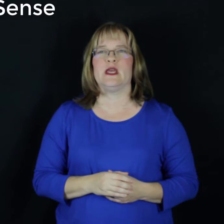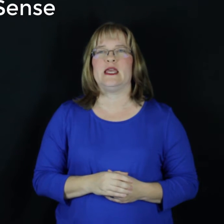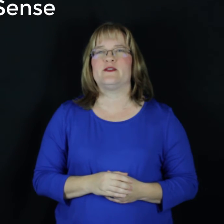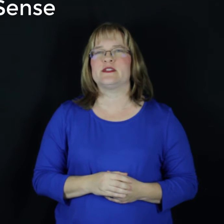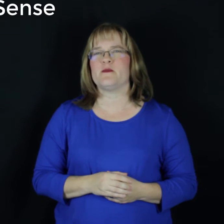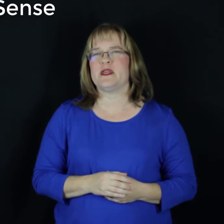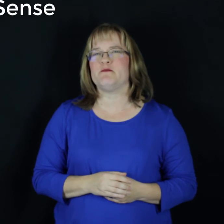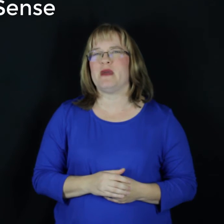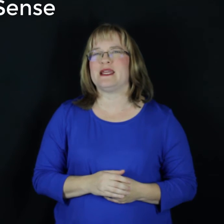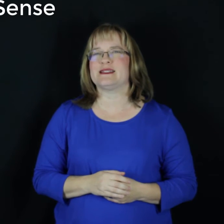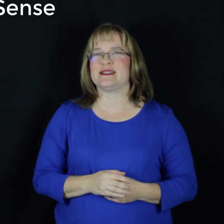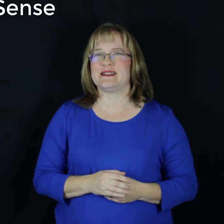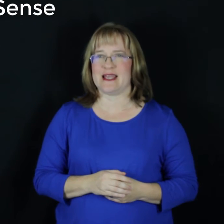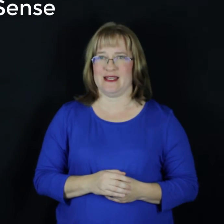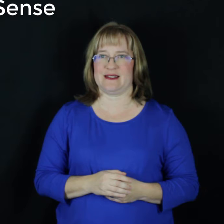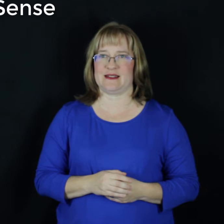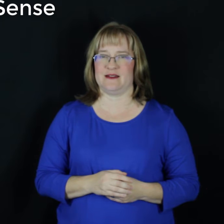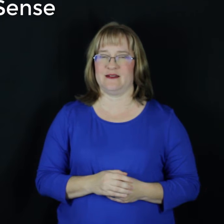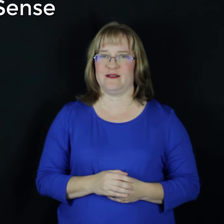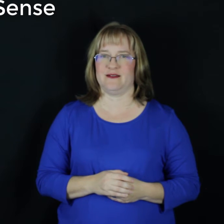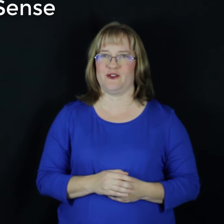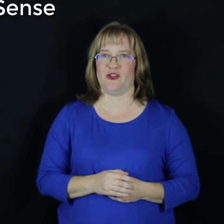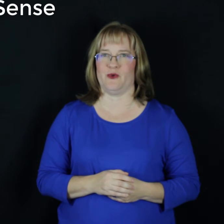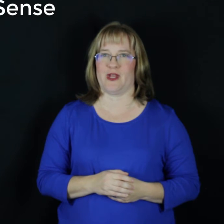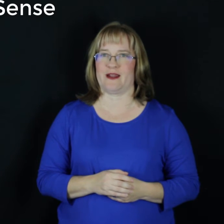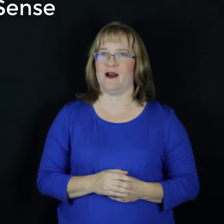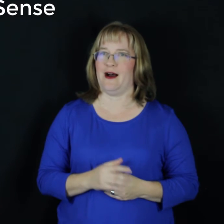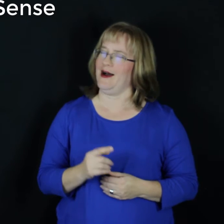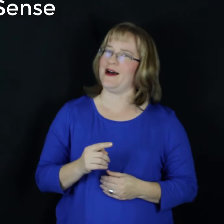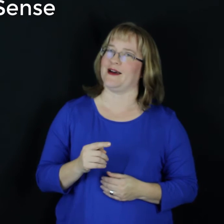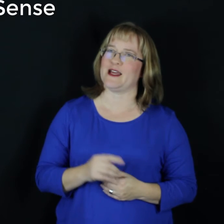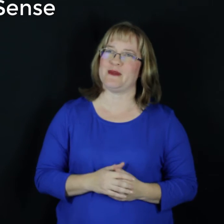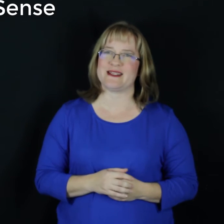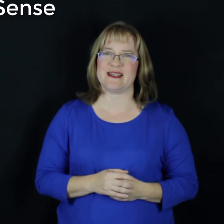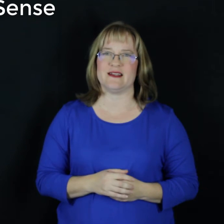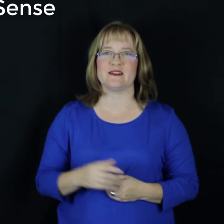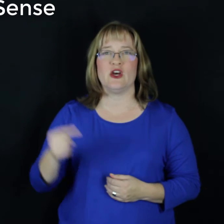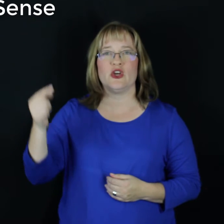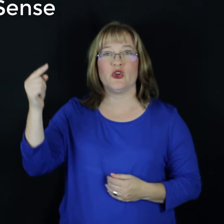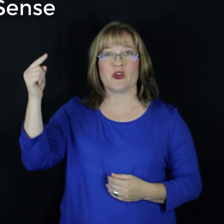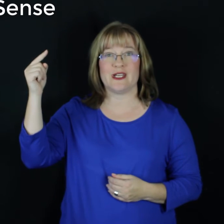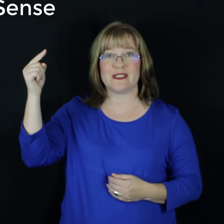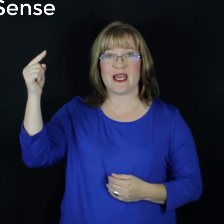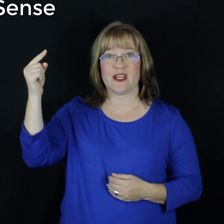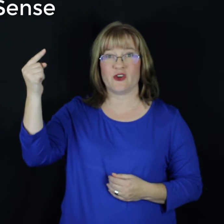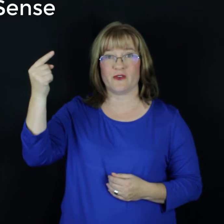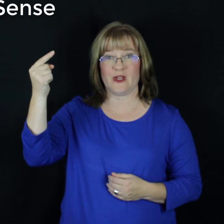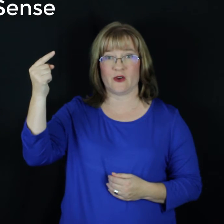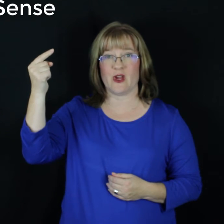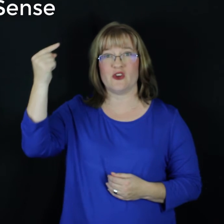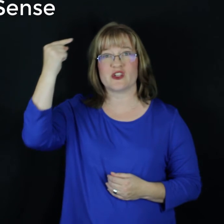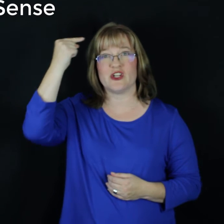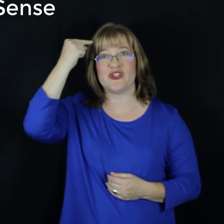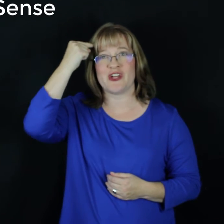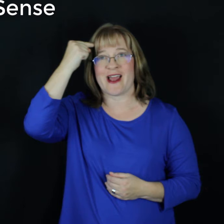If something makes sense to you, you're like, aha, that makes sense. You're going to take your finger and you're just going to